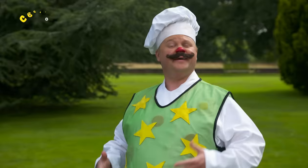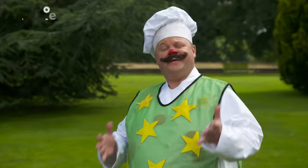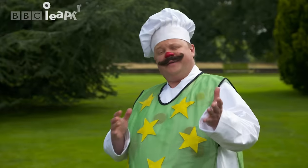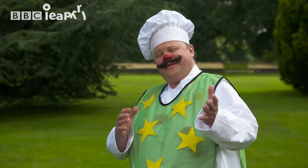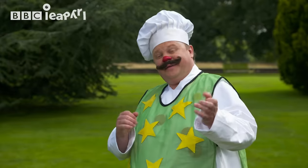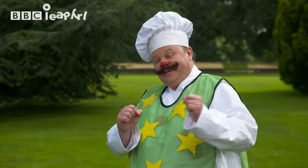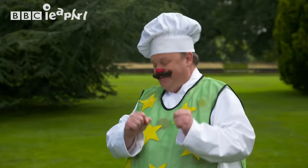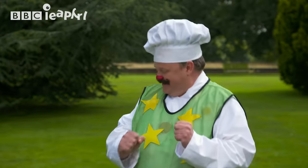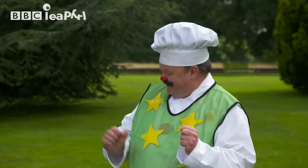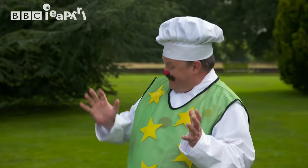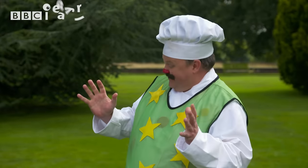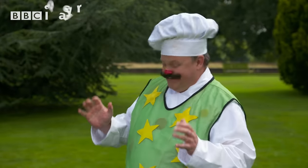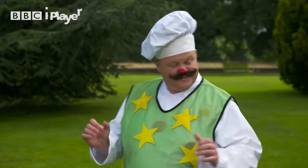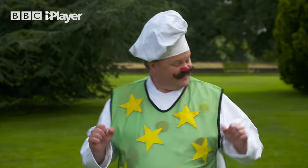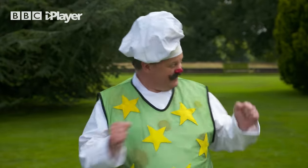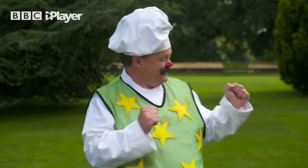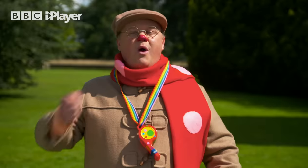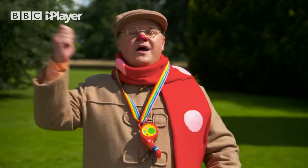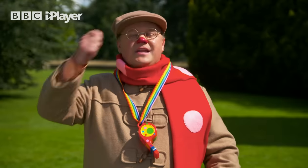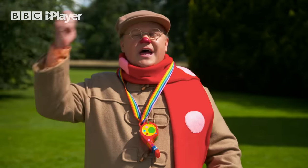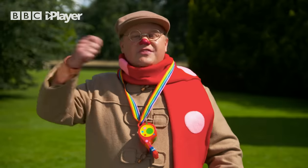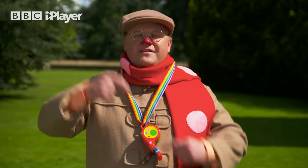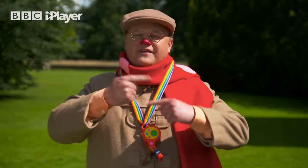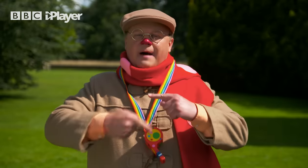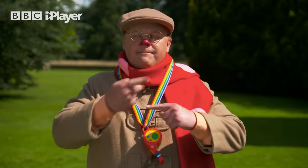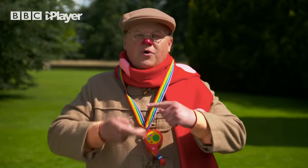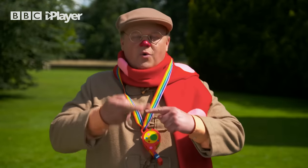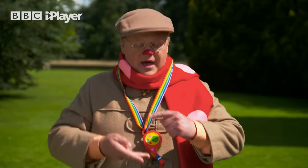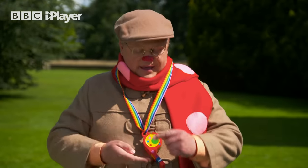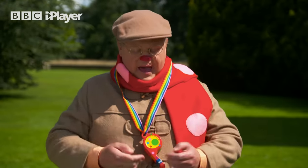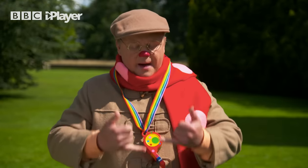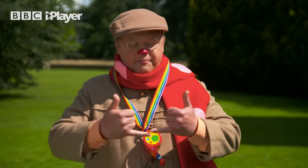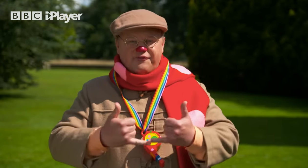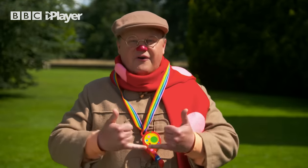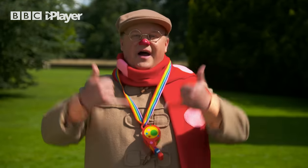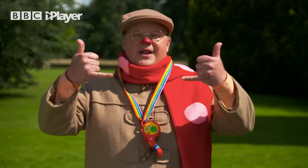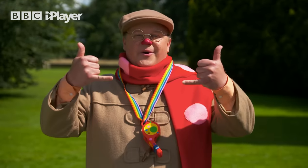and Chef Tumble have won the Tumble Cup Final!